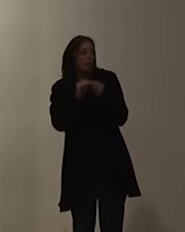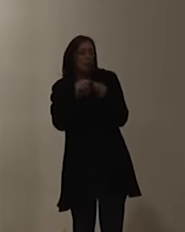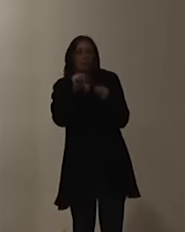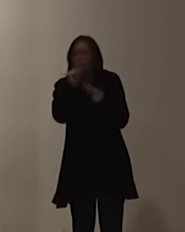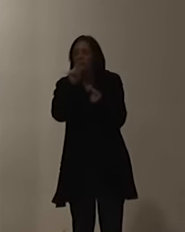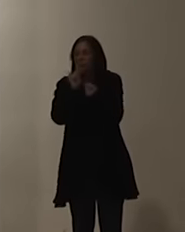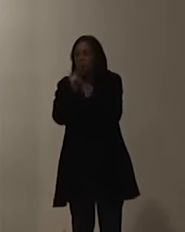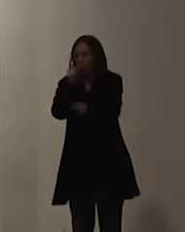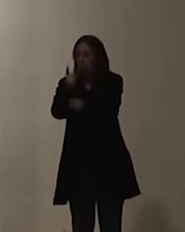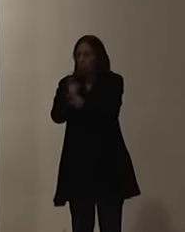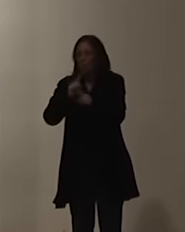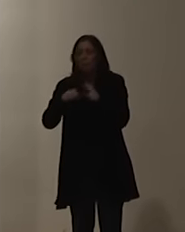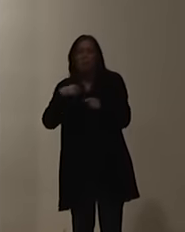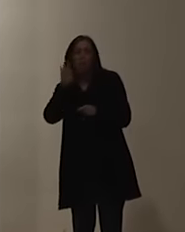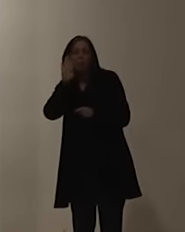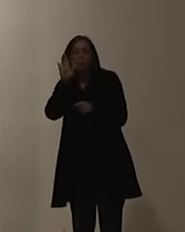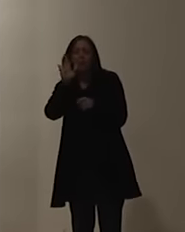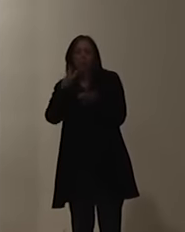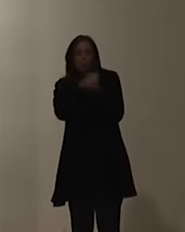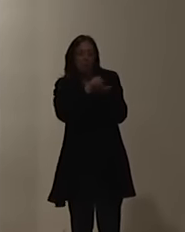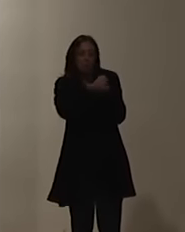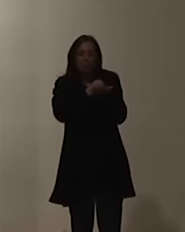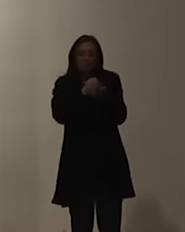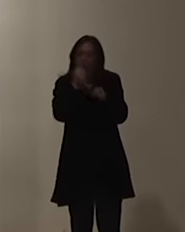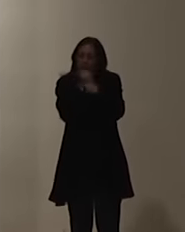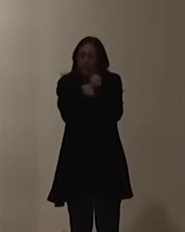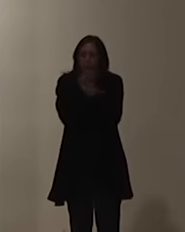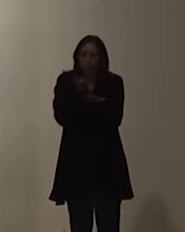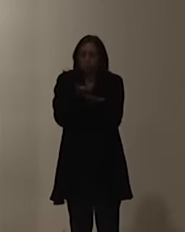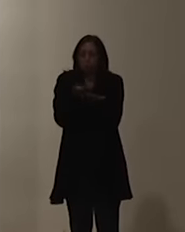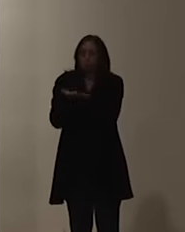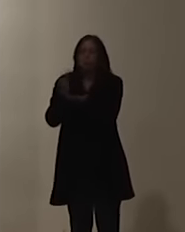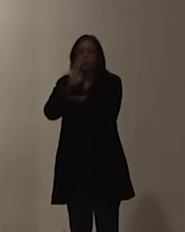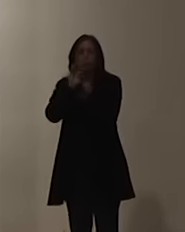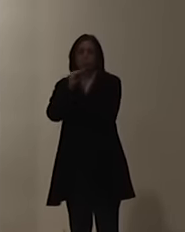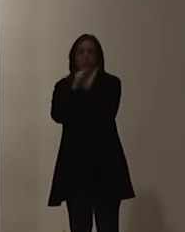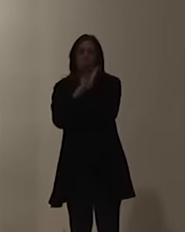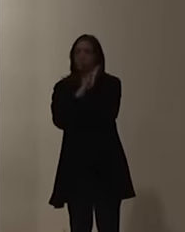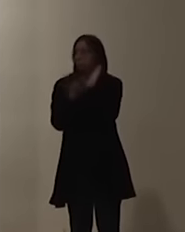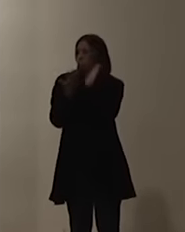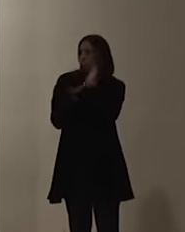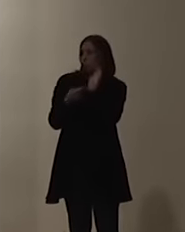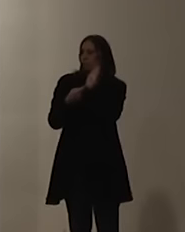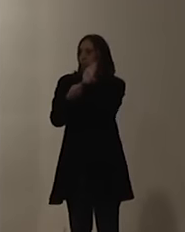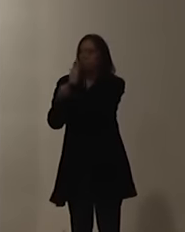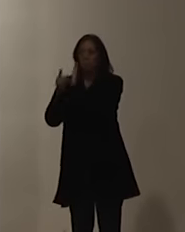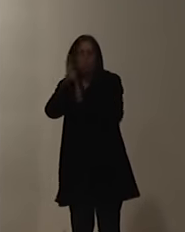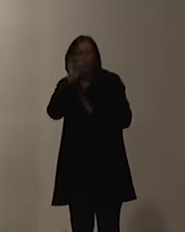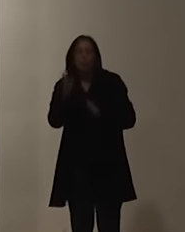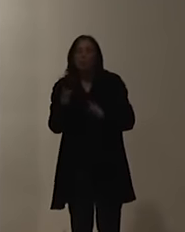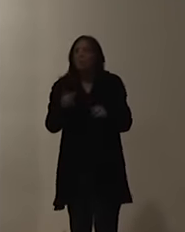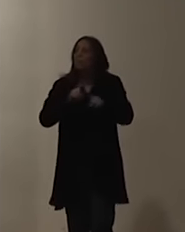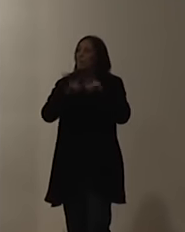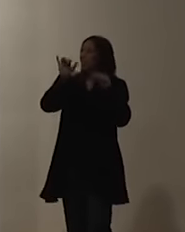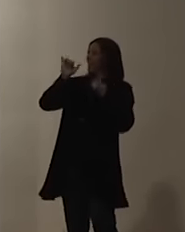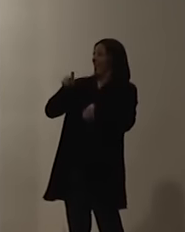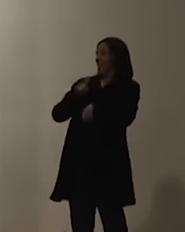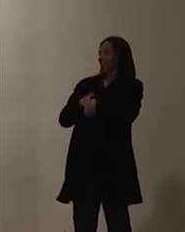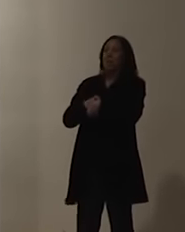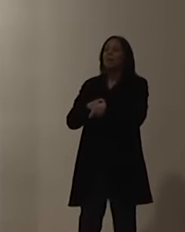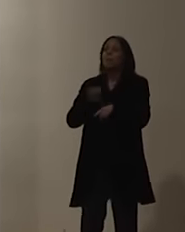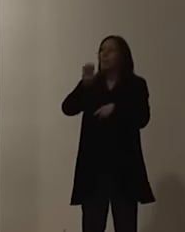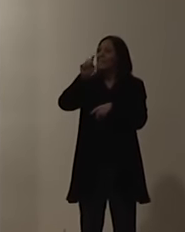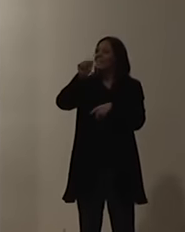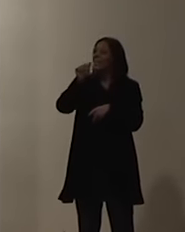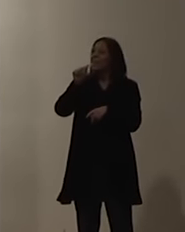everything I say eventually. And, but what are you going to do? We don't have time to build another ETU, built for